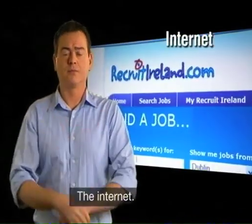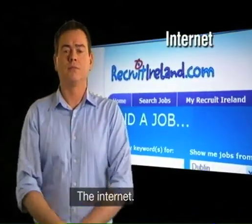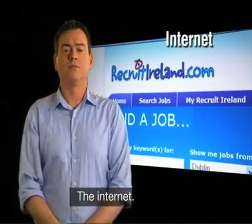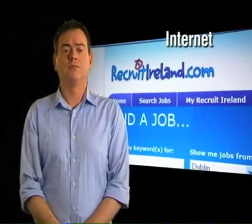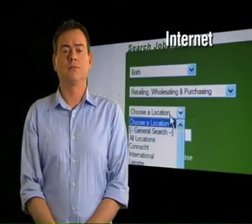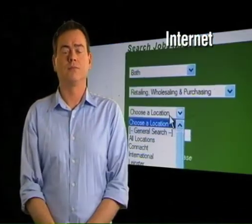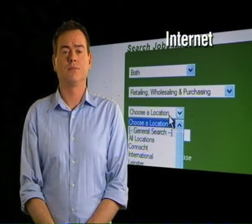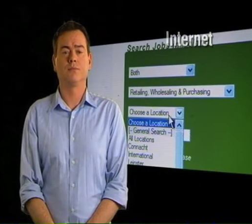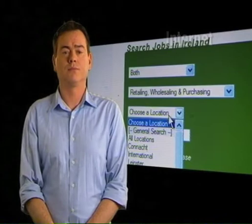internet.